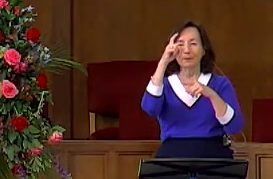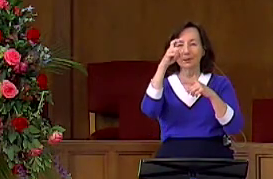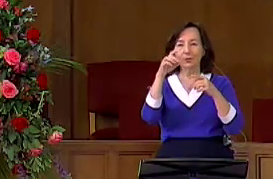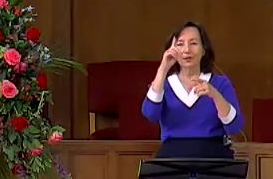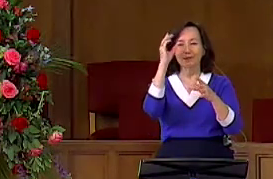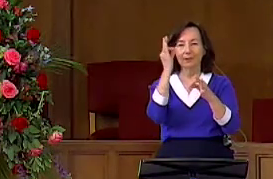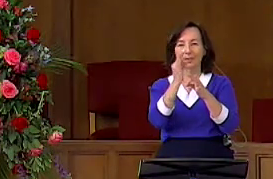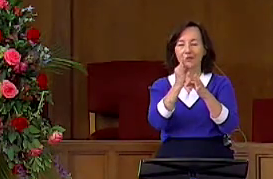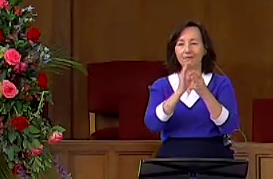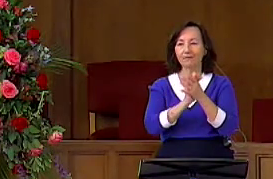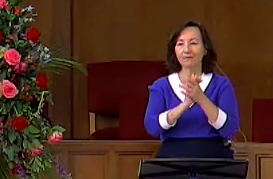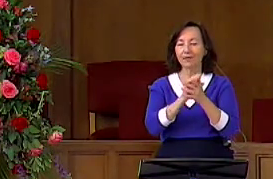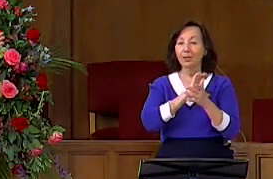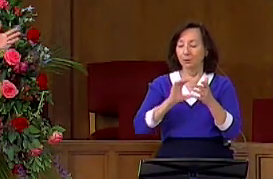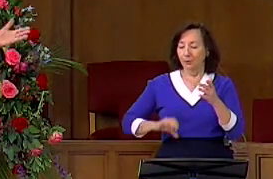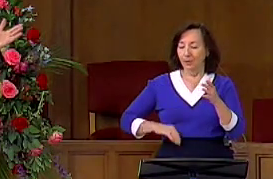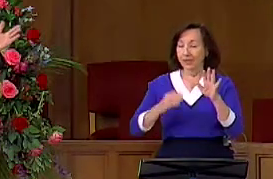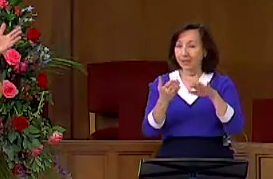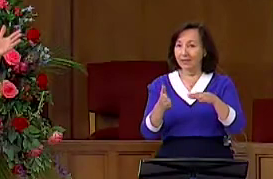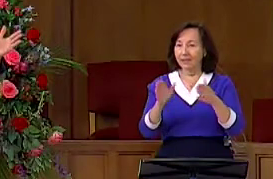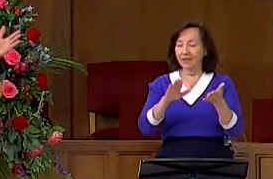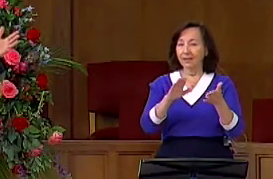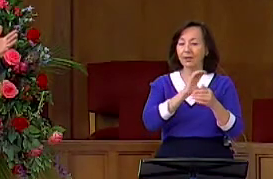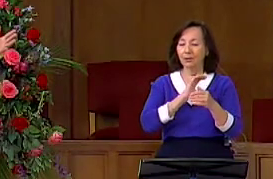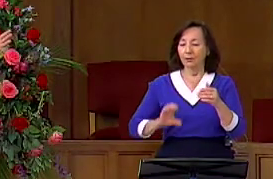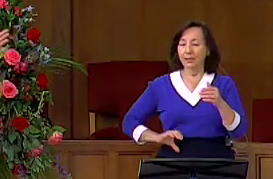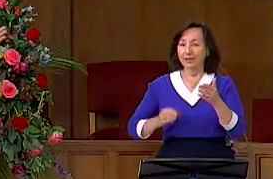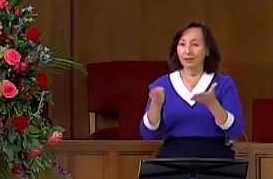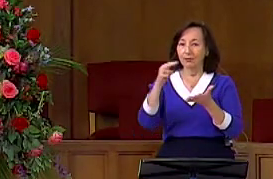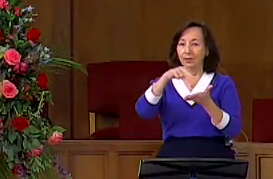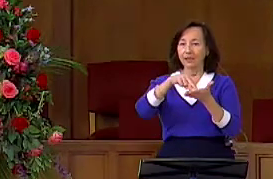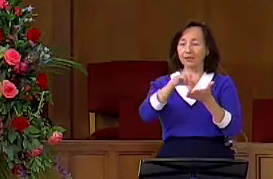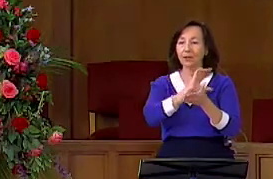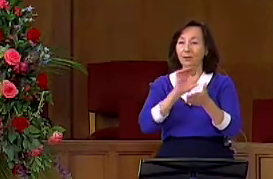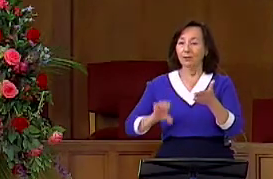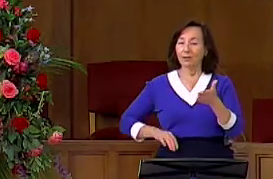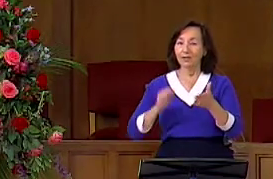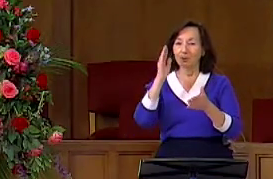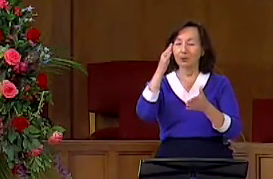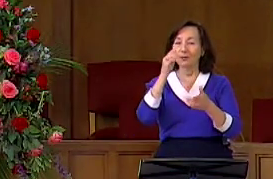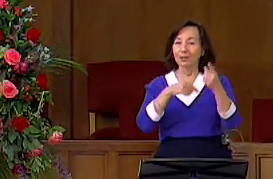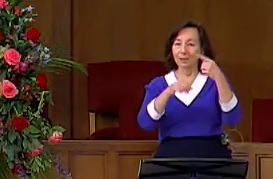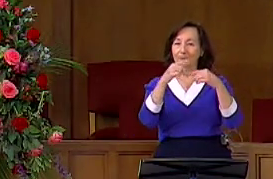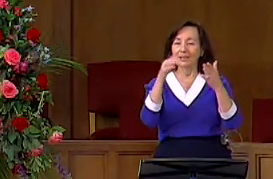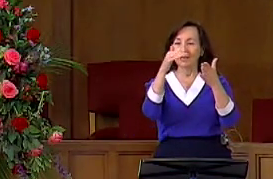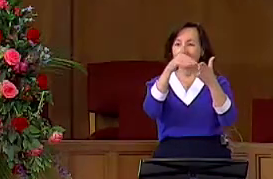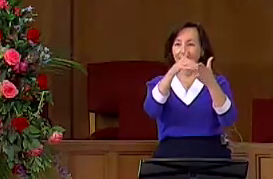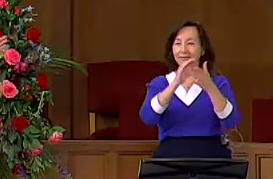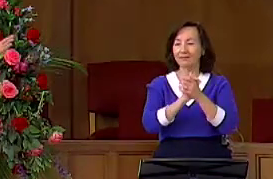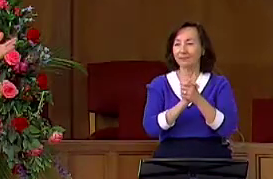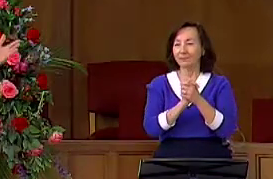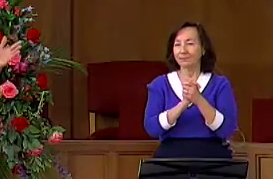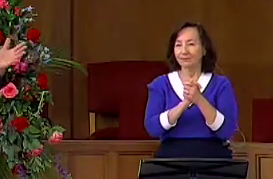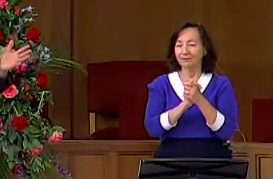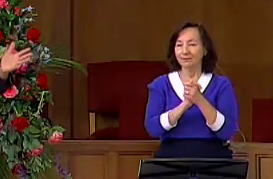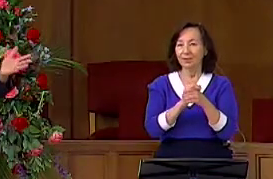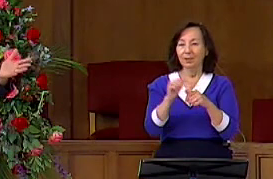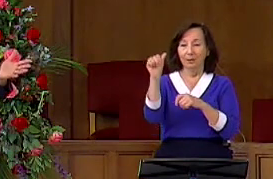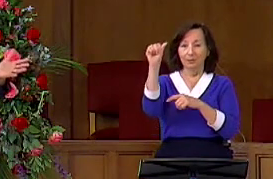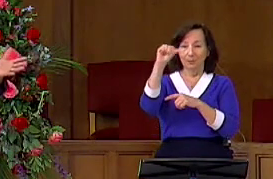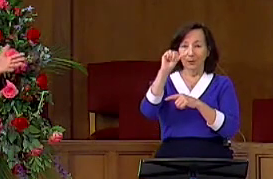faith. Christ has died. Christ is risen. Christ will come again. Pour